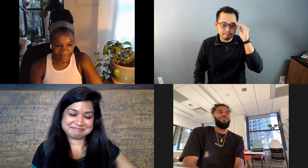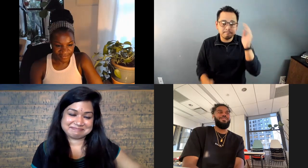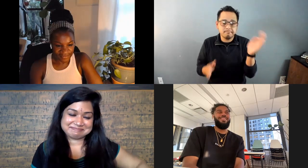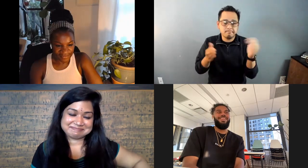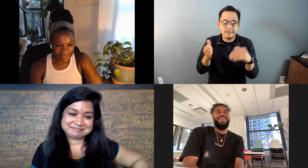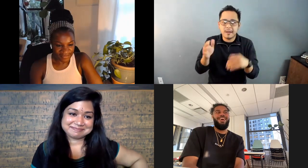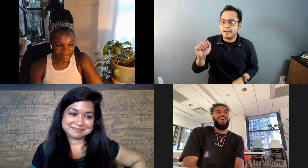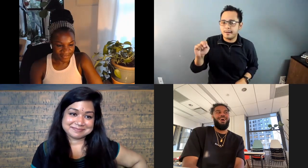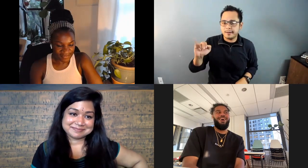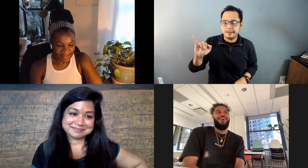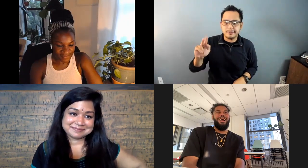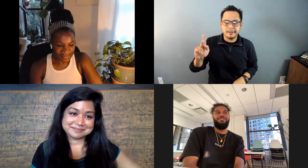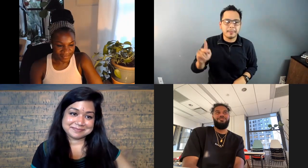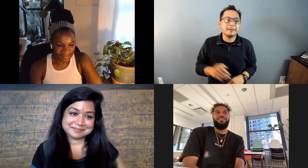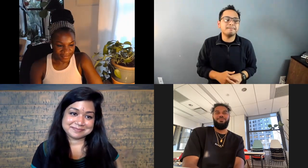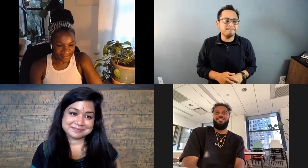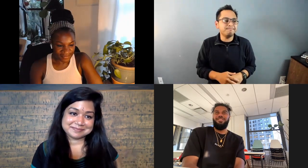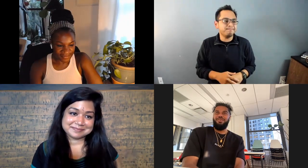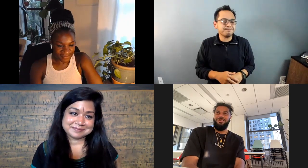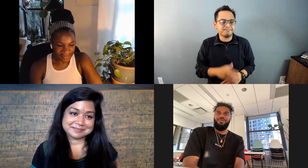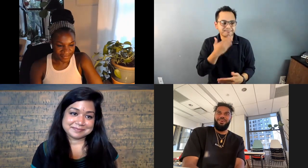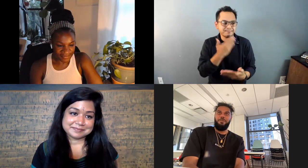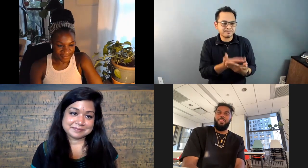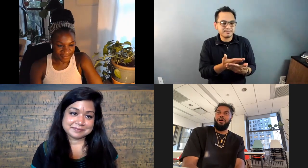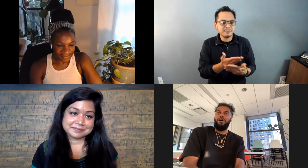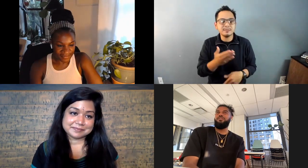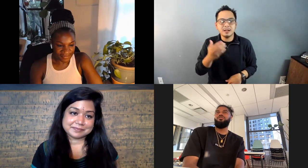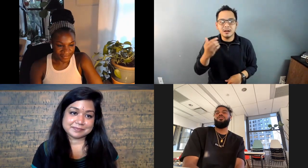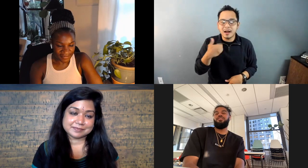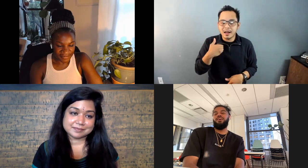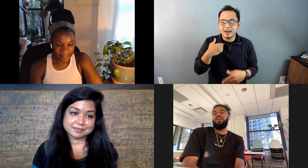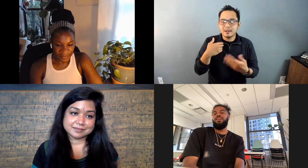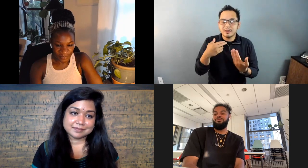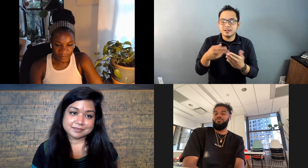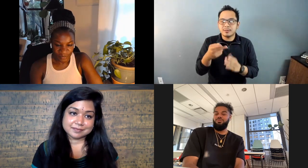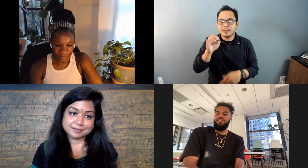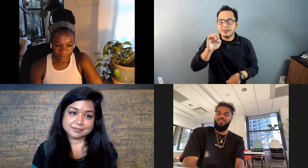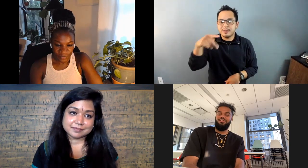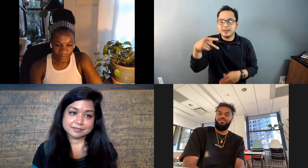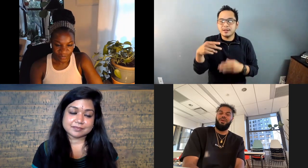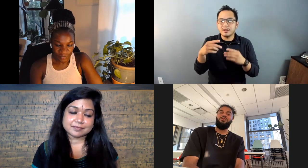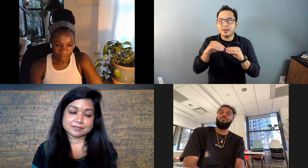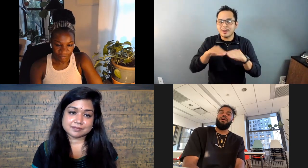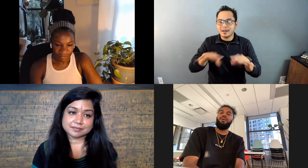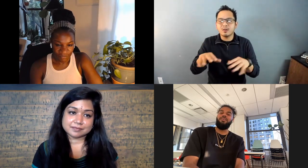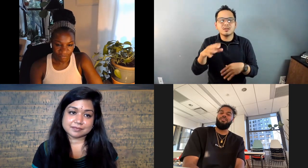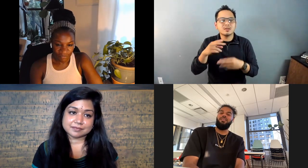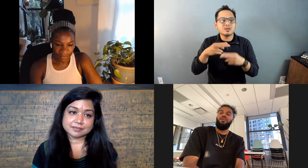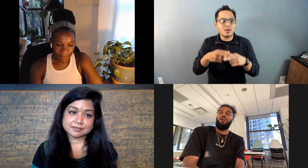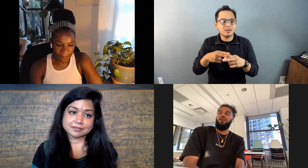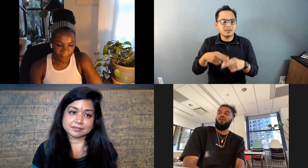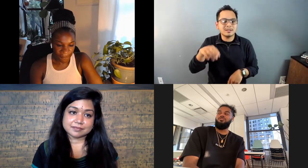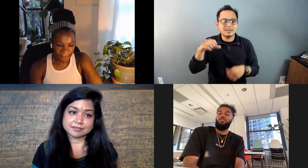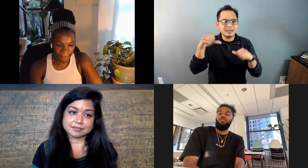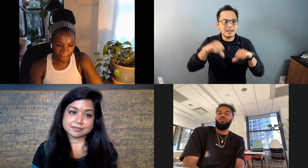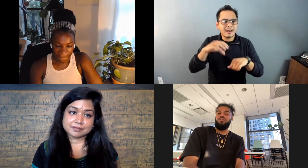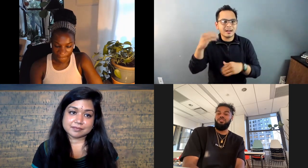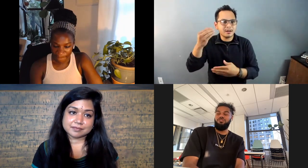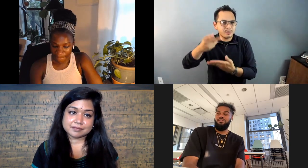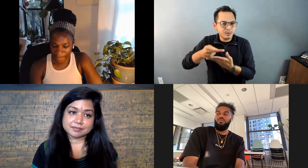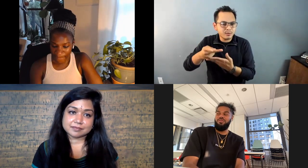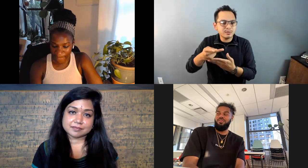someone else's like culture or kind of like creation. So And I think people are kind of contending with that in a new way.